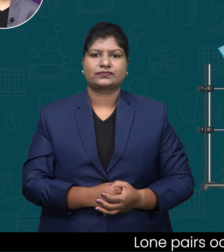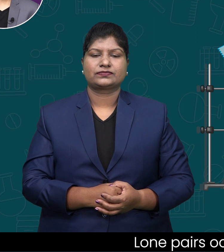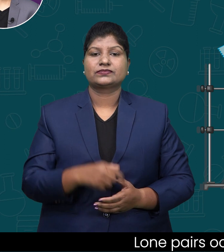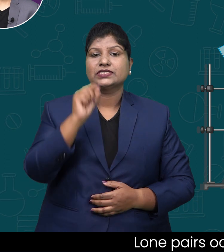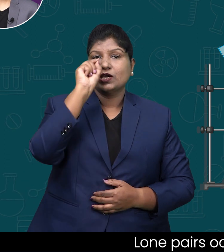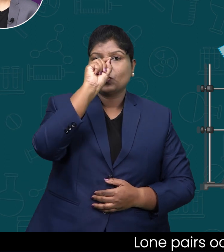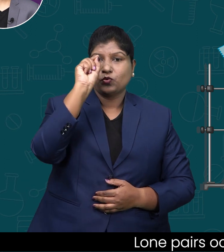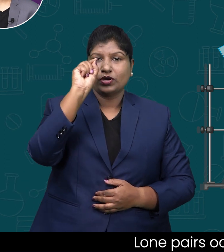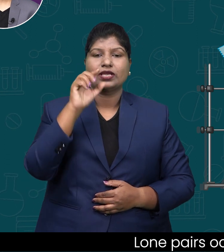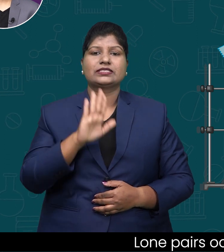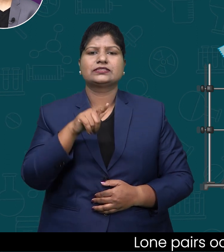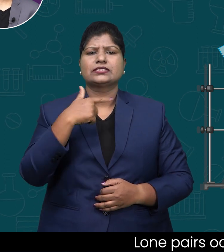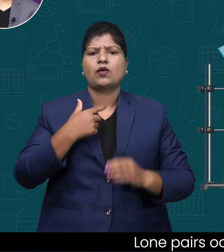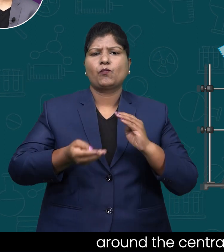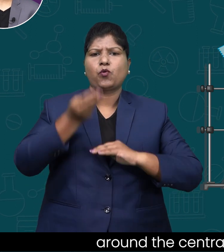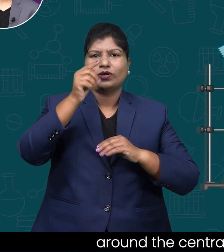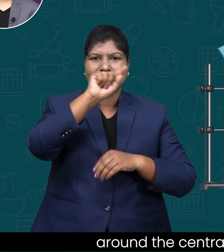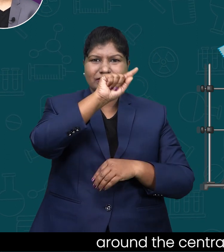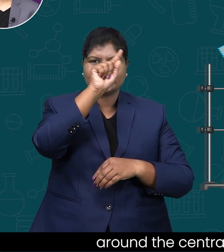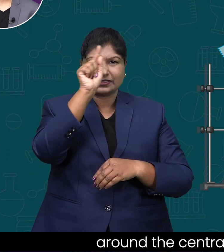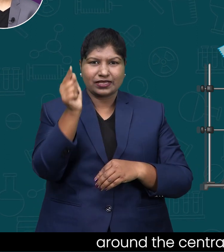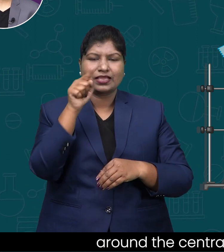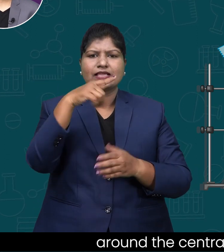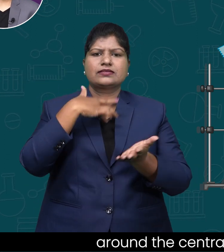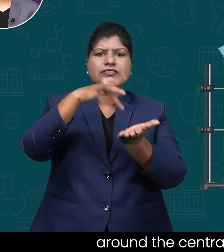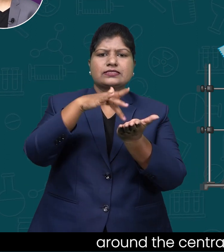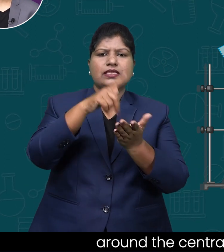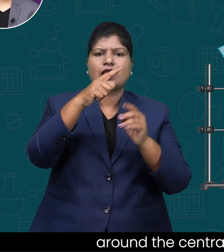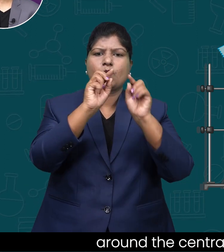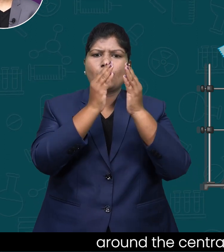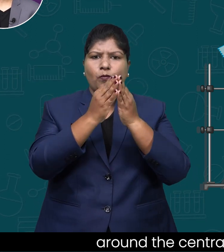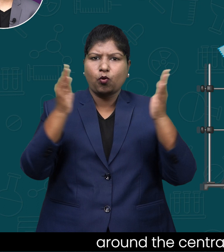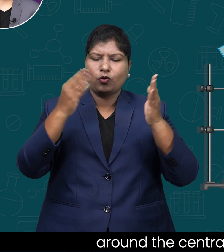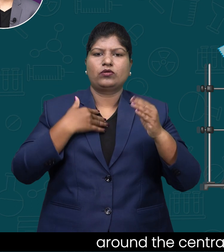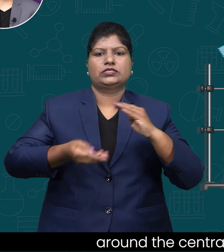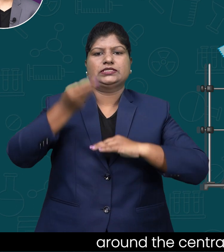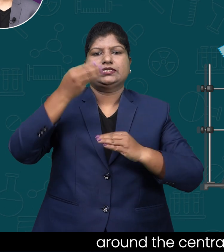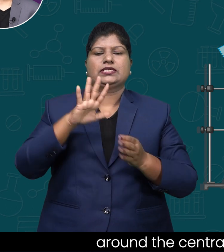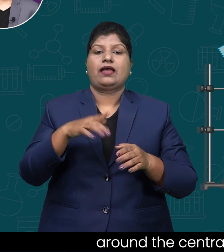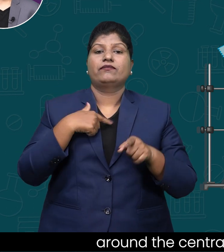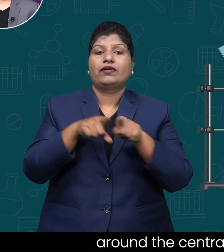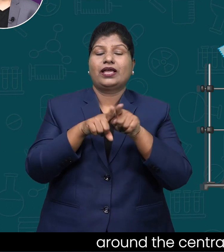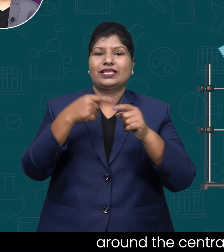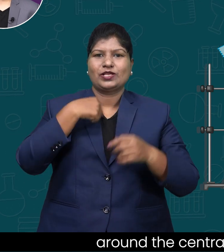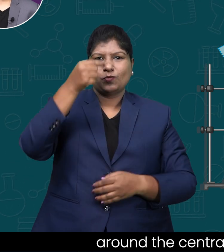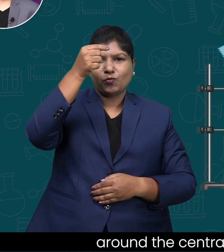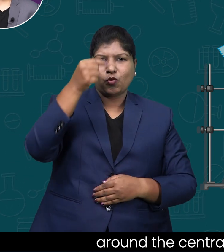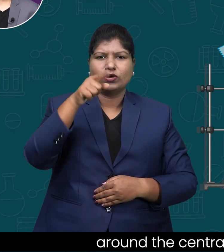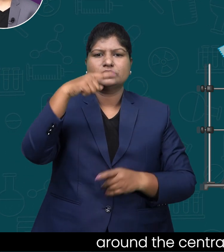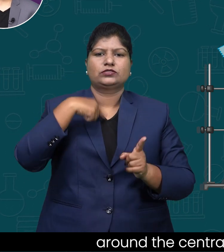Lone pairs occupy more space around the central atom than bond pairs.